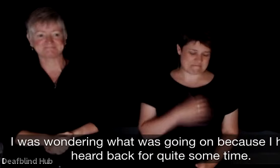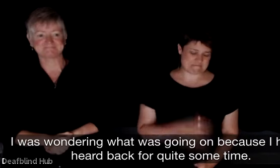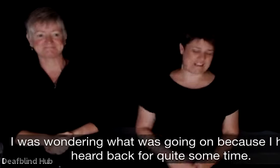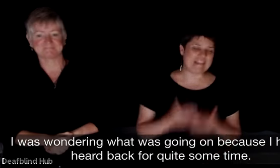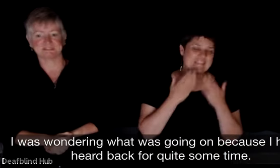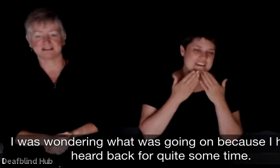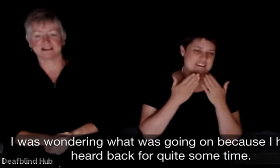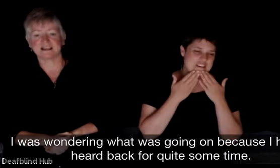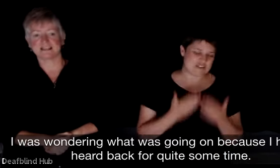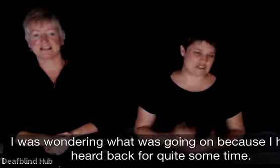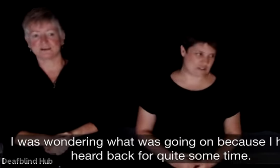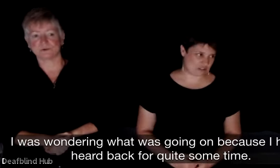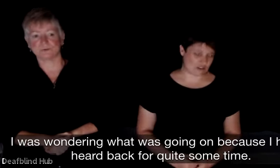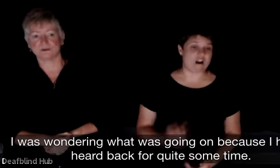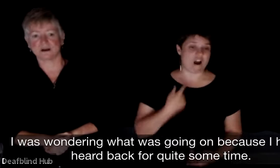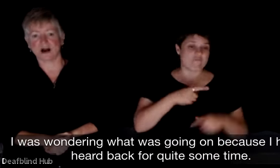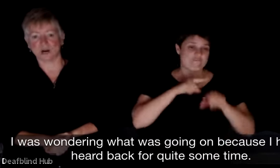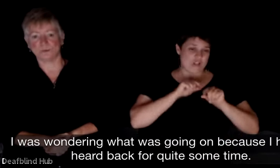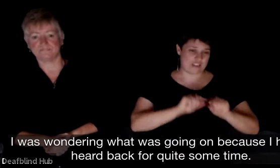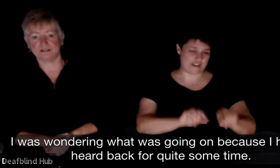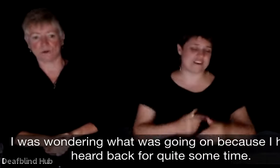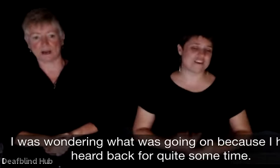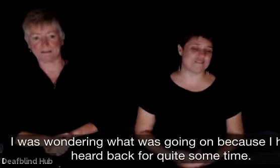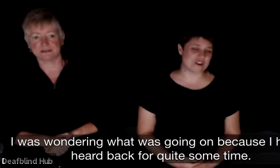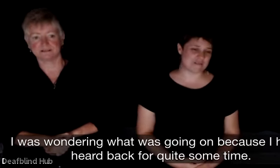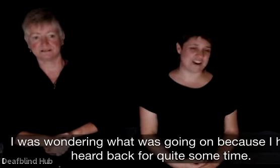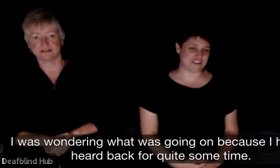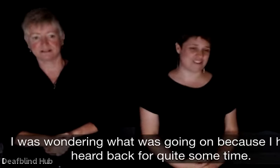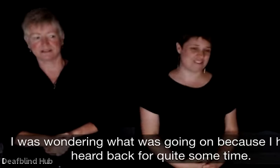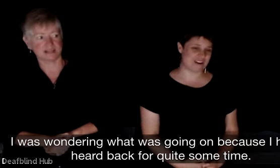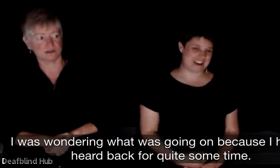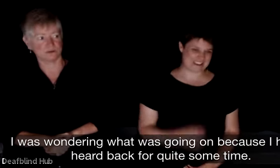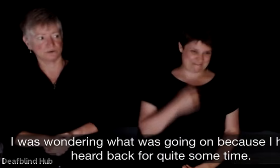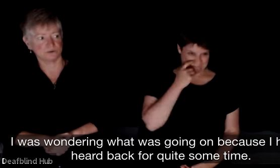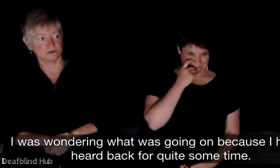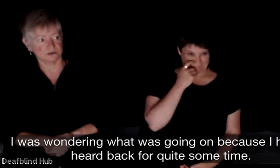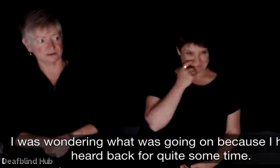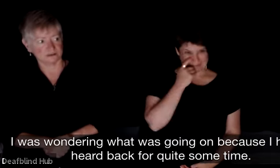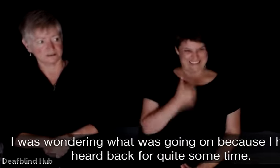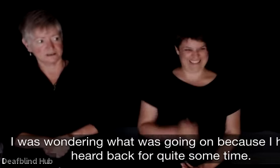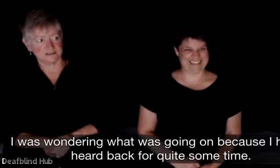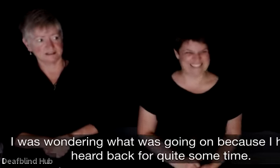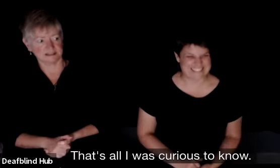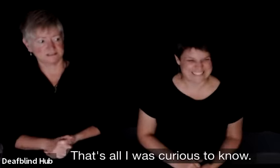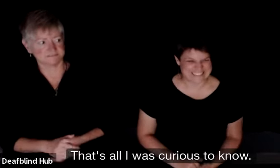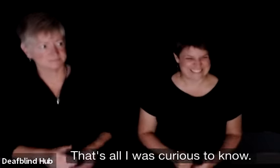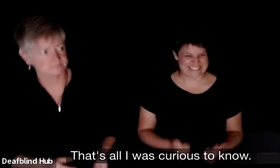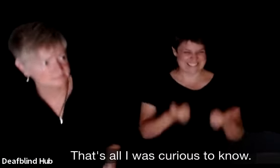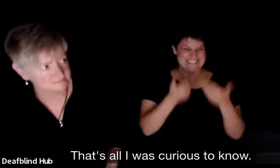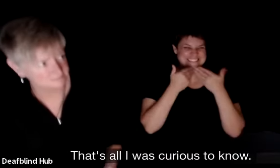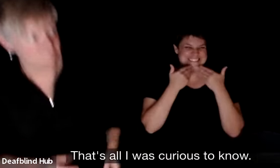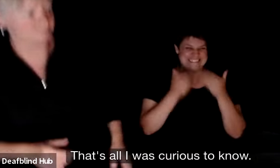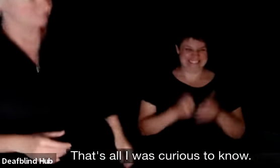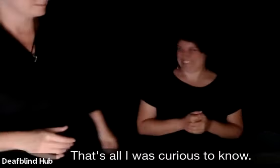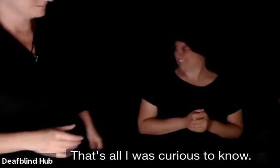Okay, thanks. I'll follow that up. Thank you very much. Bye. Thanks for coming on.